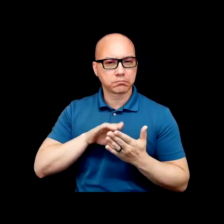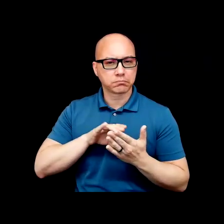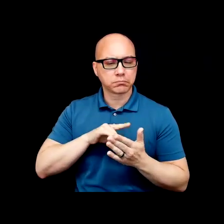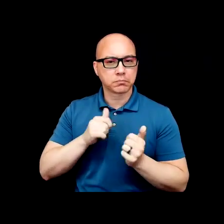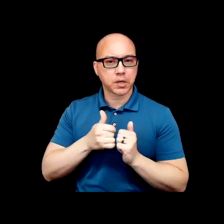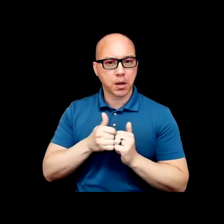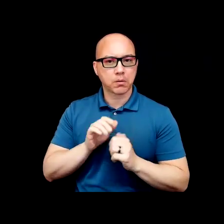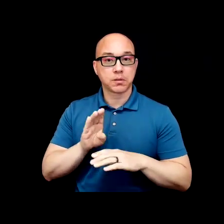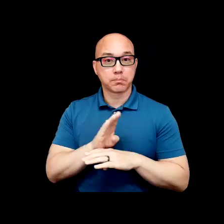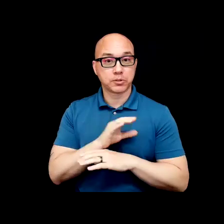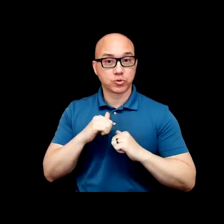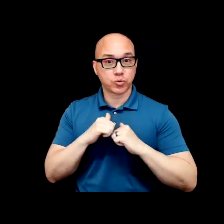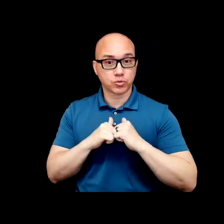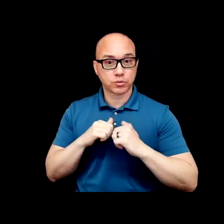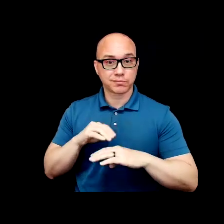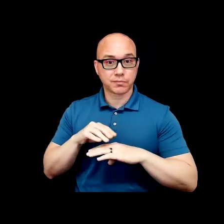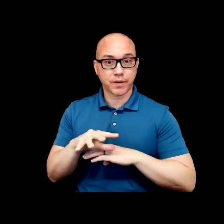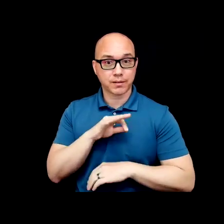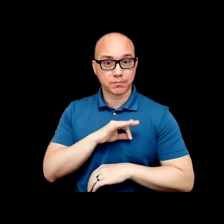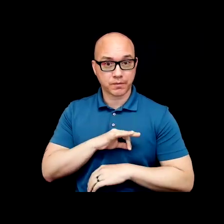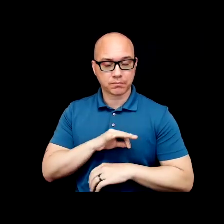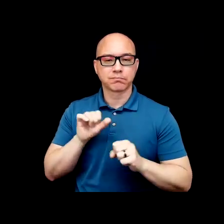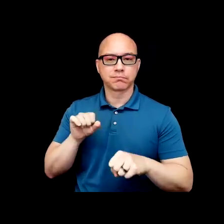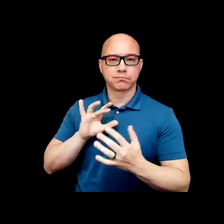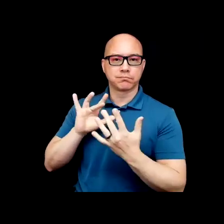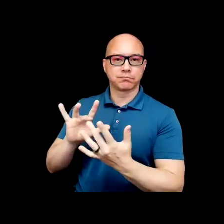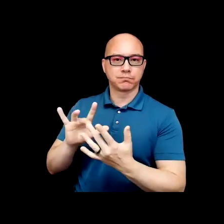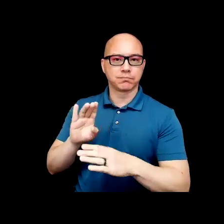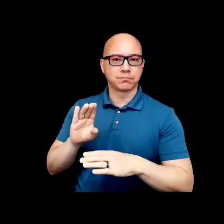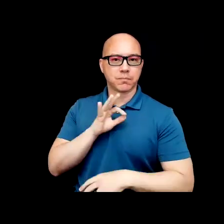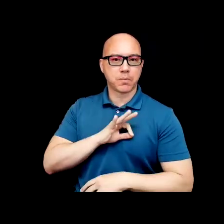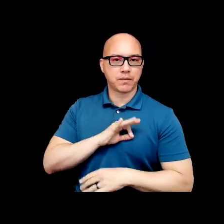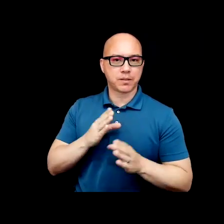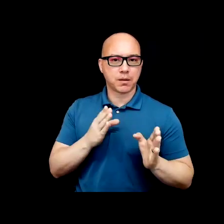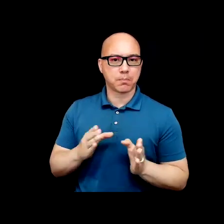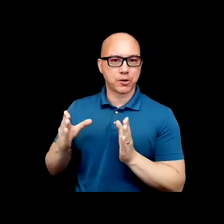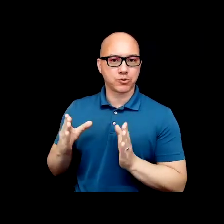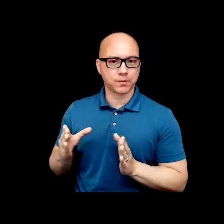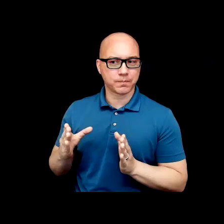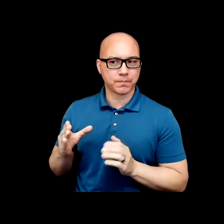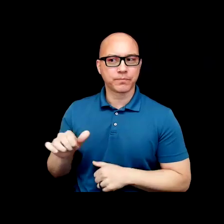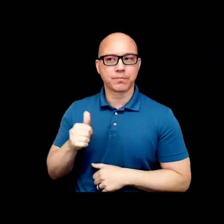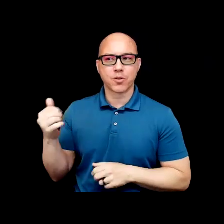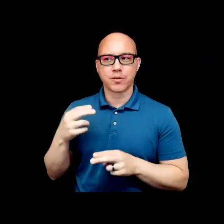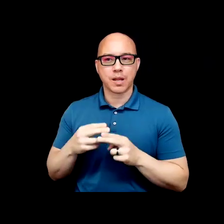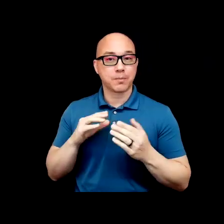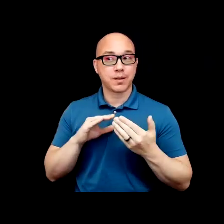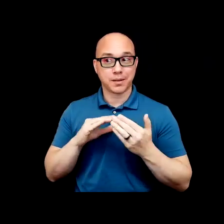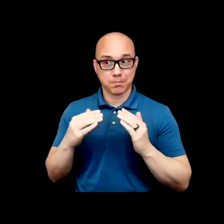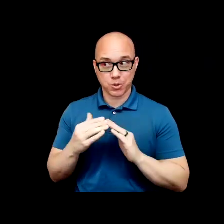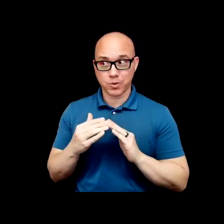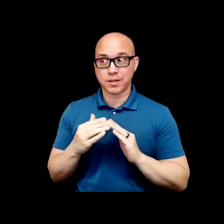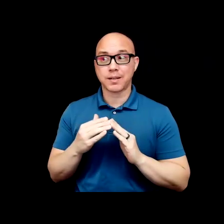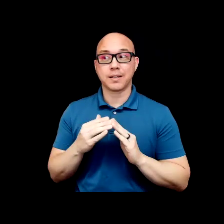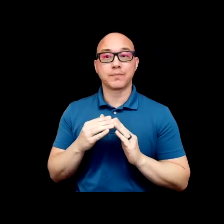your benefits, you can reach out to a benefits planner, which is also called a community work incentive coordinator or